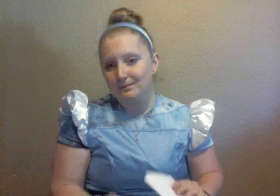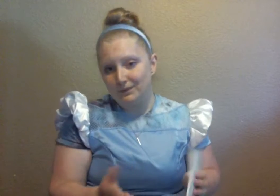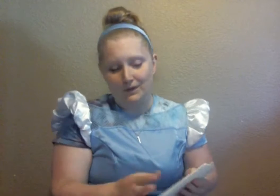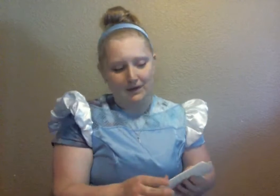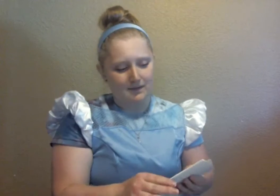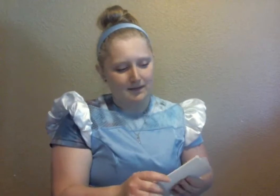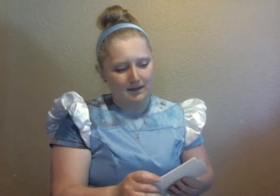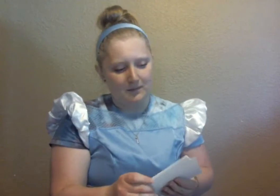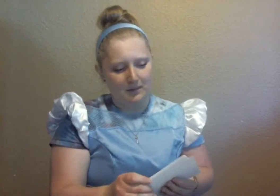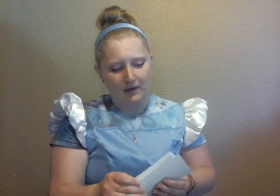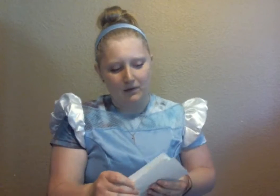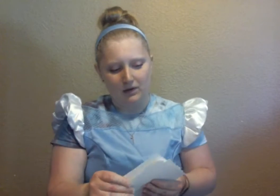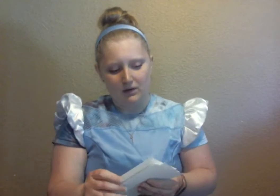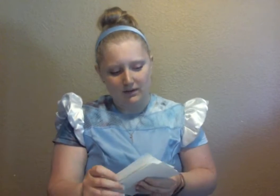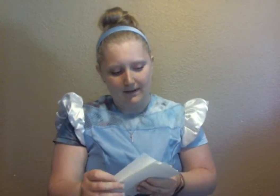So there's an example of how you would use it.